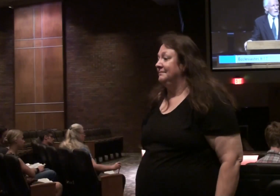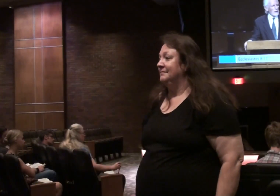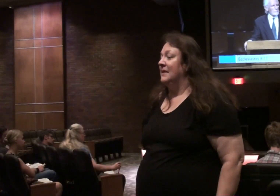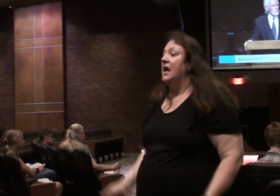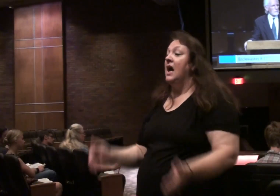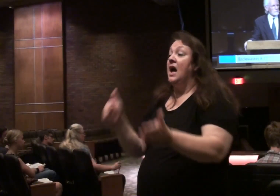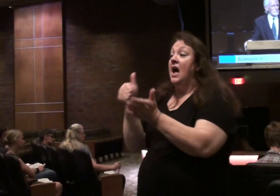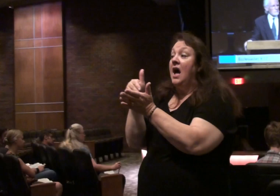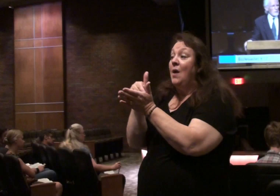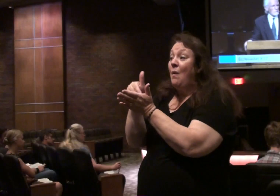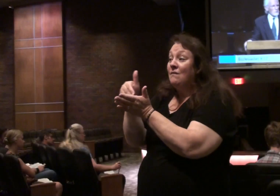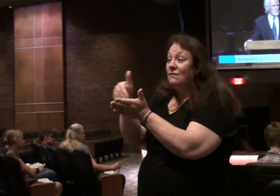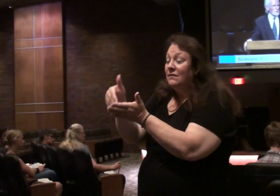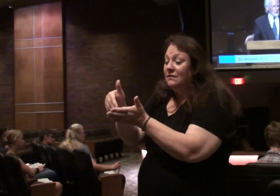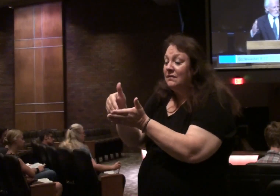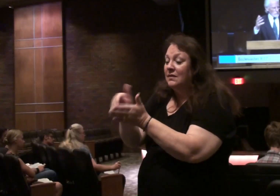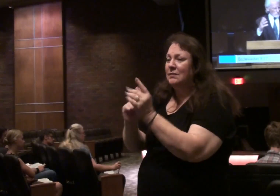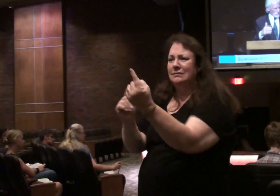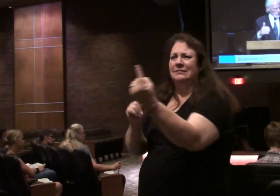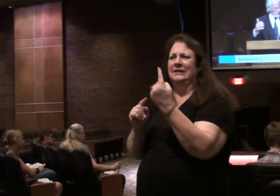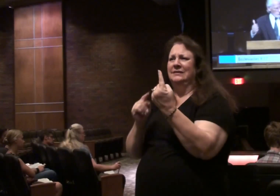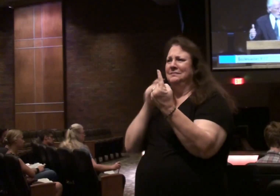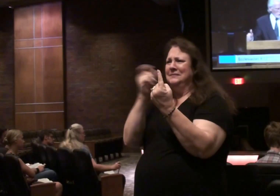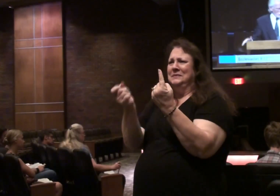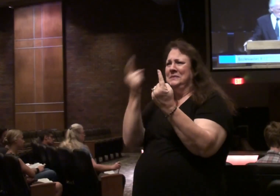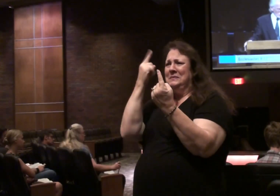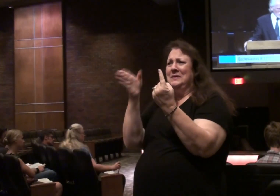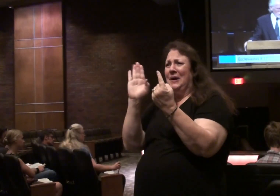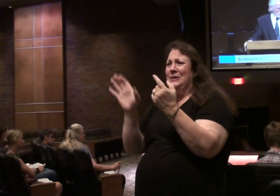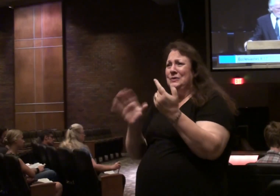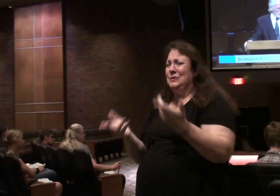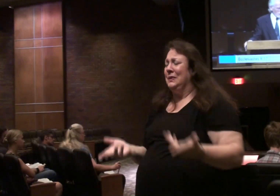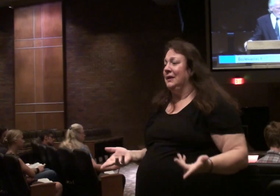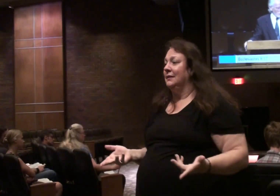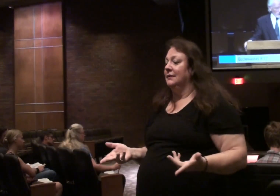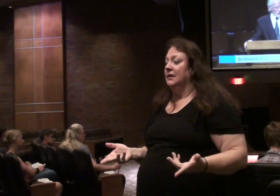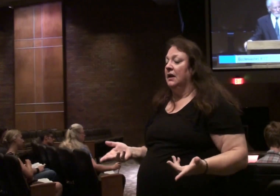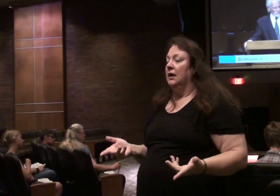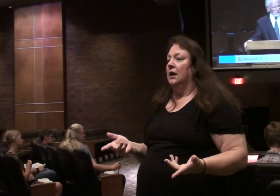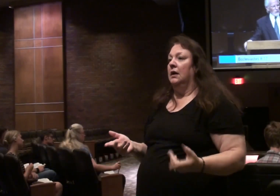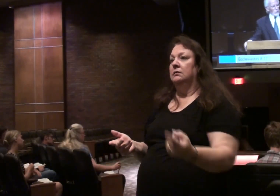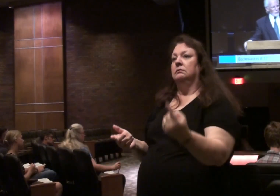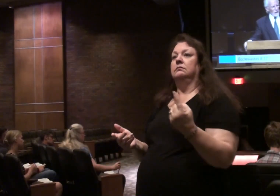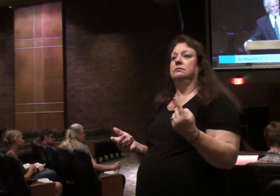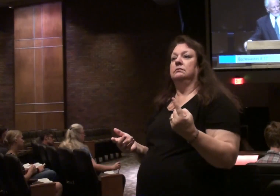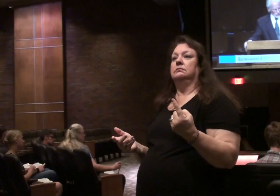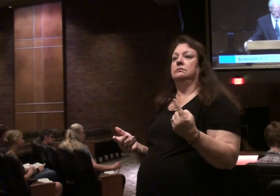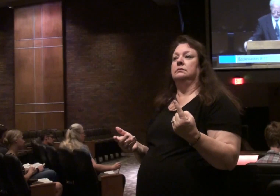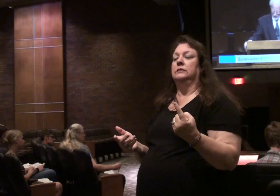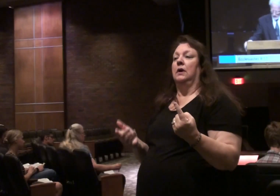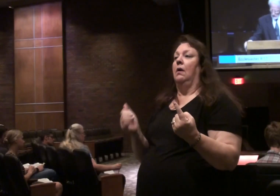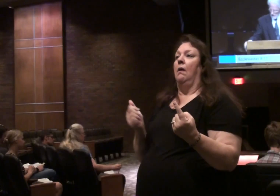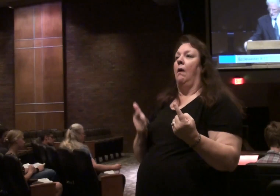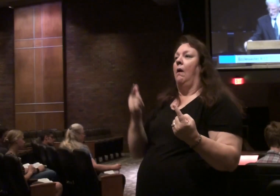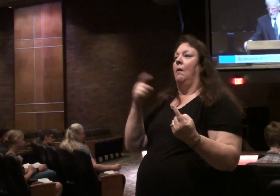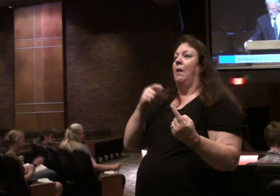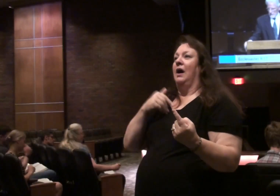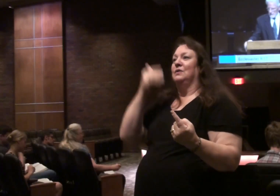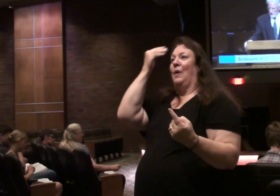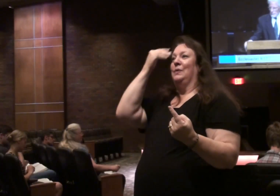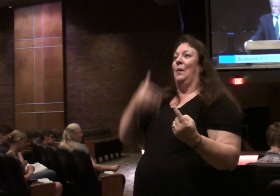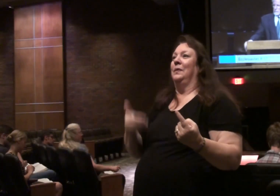How many times people come and say, I don't understand what God's doing. They thought they came to me all wise, all knowing.